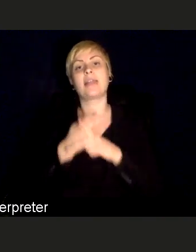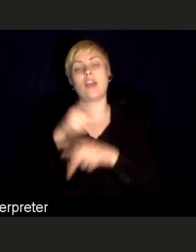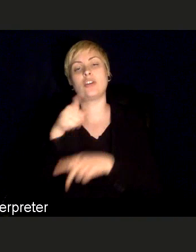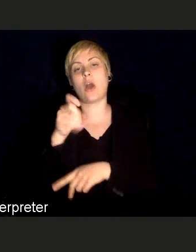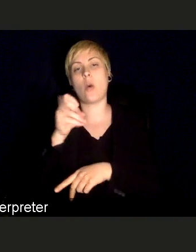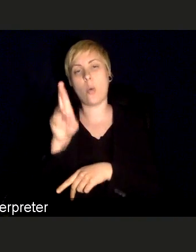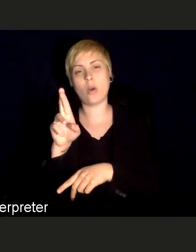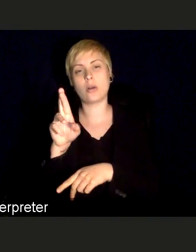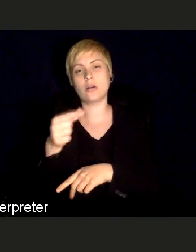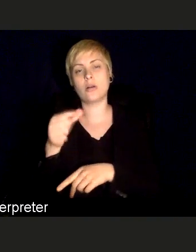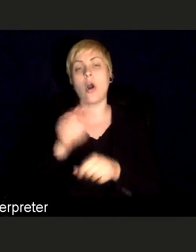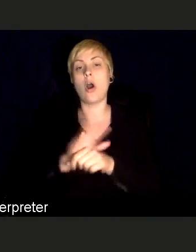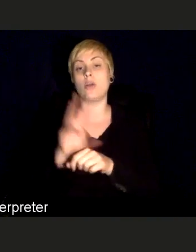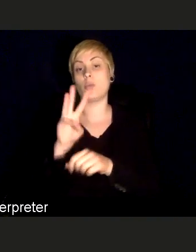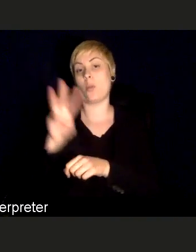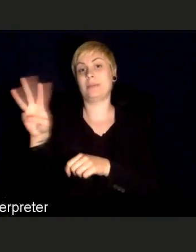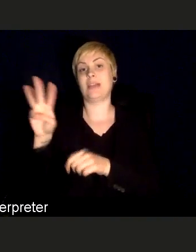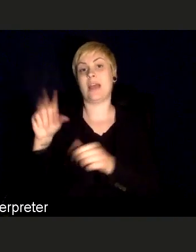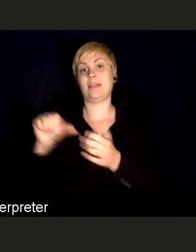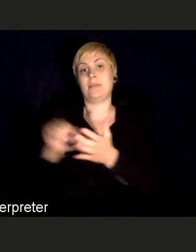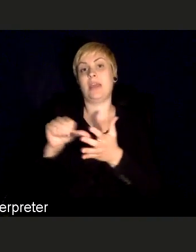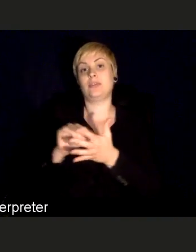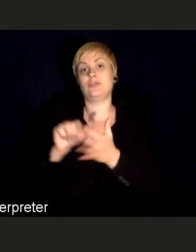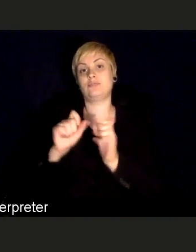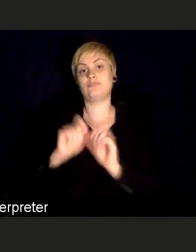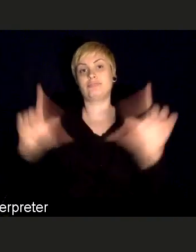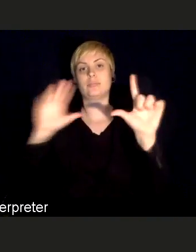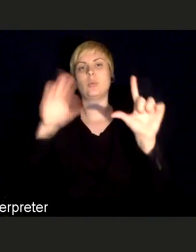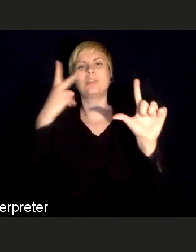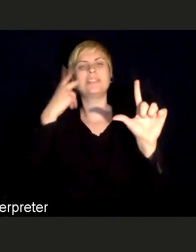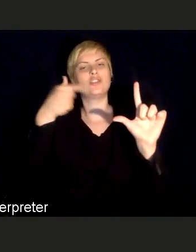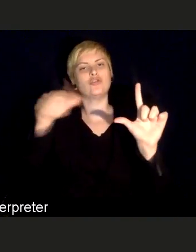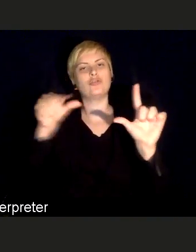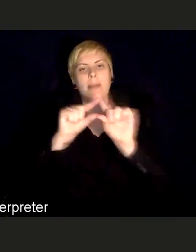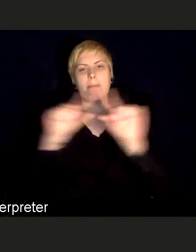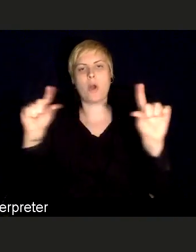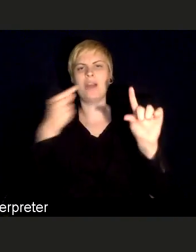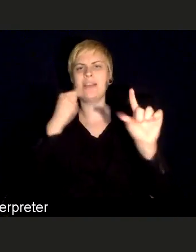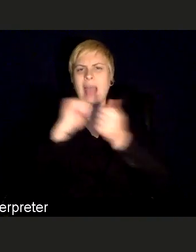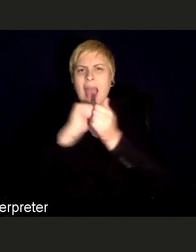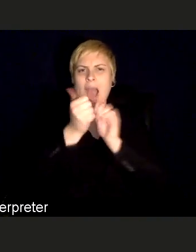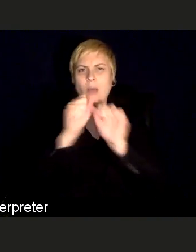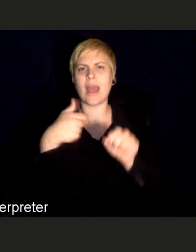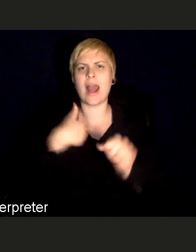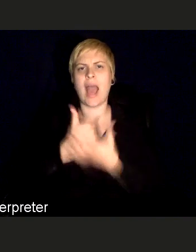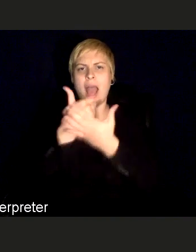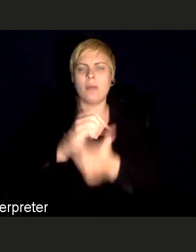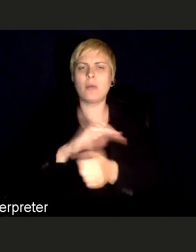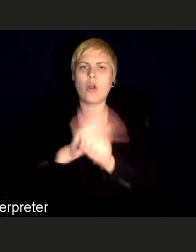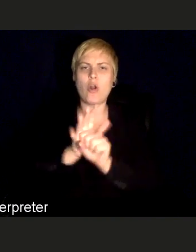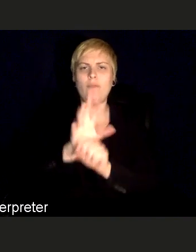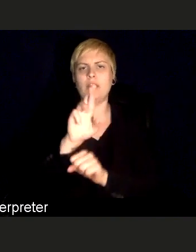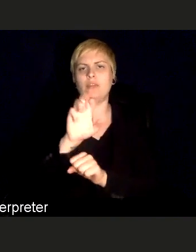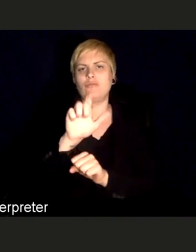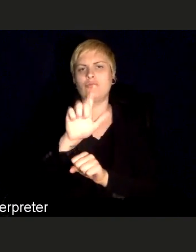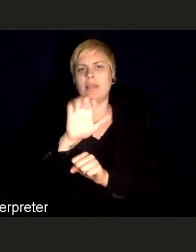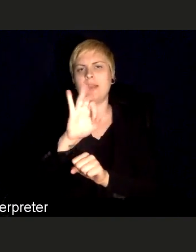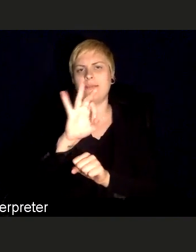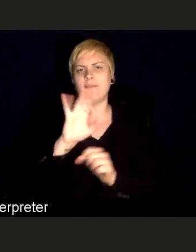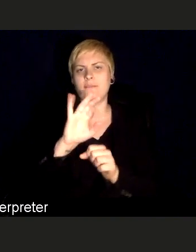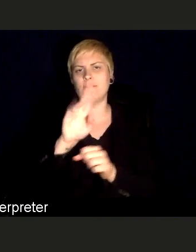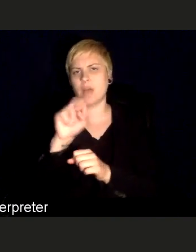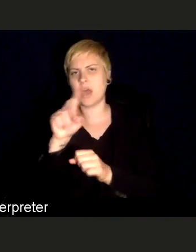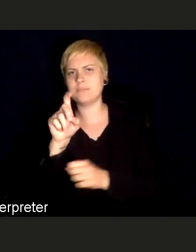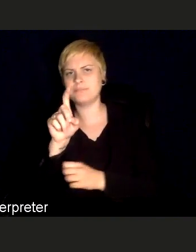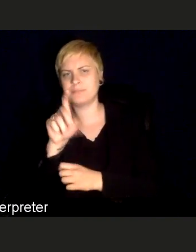of the website, you will see a green bar which says, "How can I help the COVID Relief Fund?" Also, ways